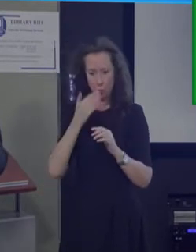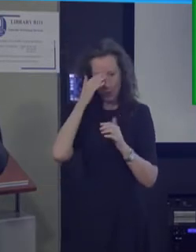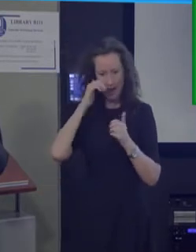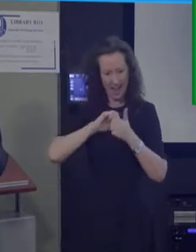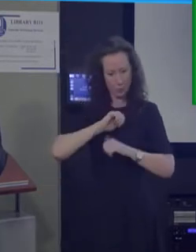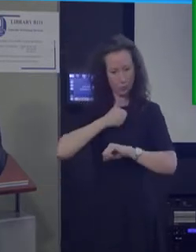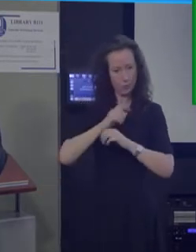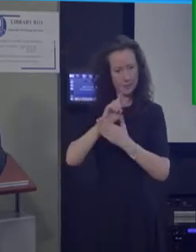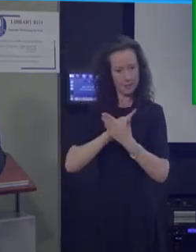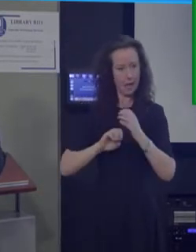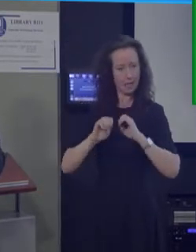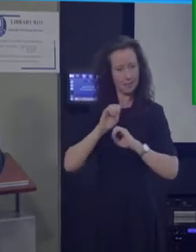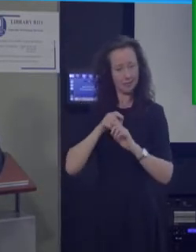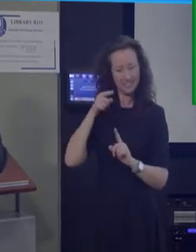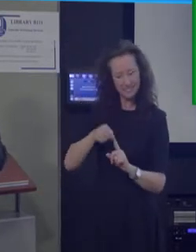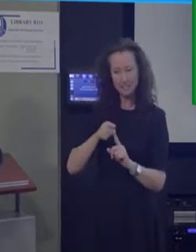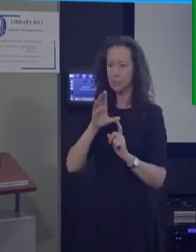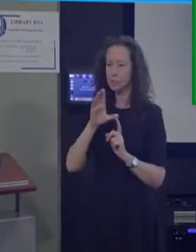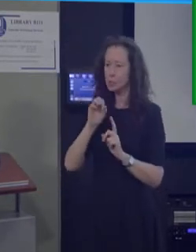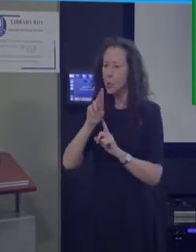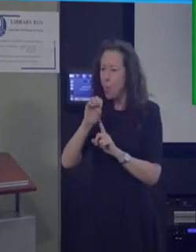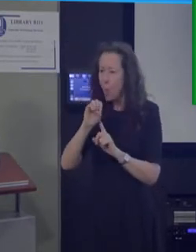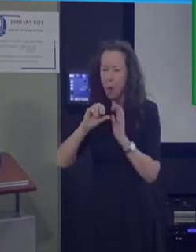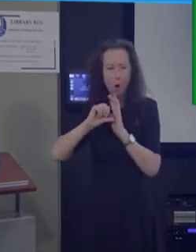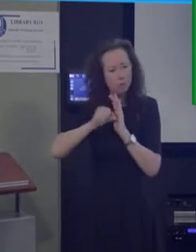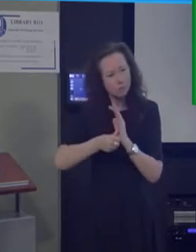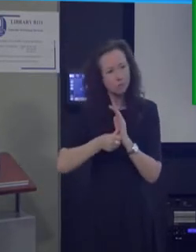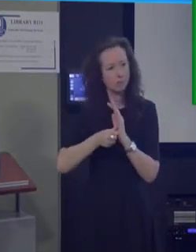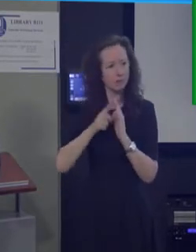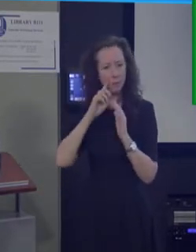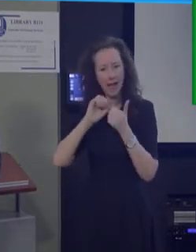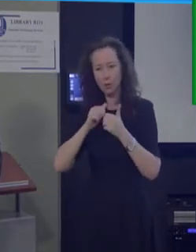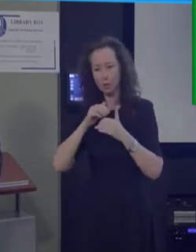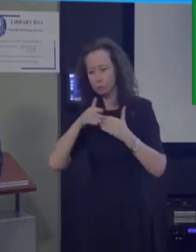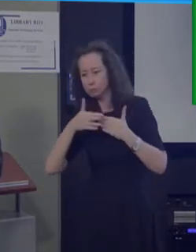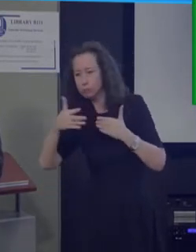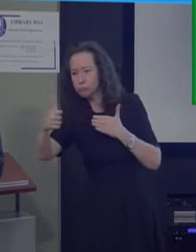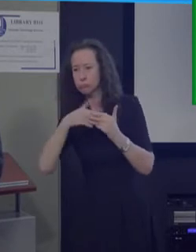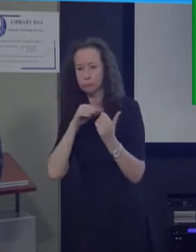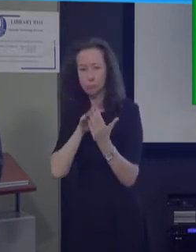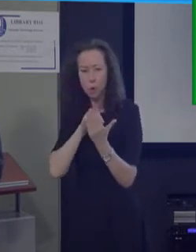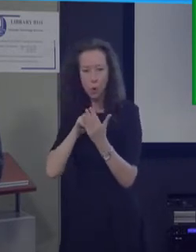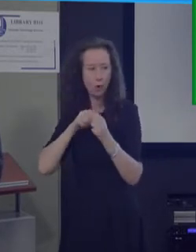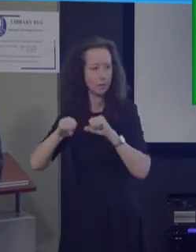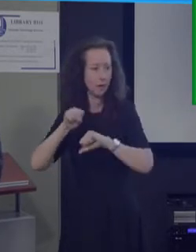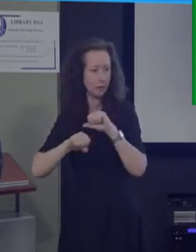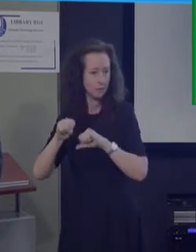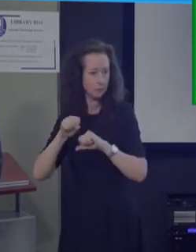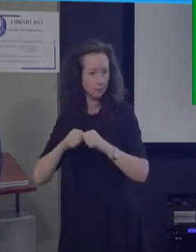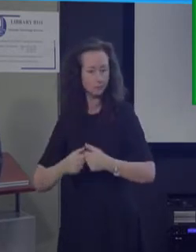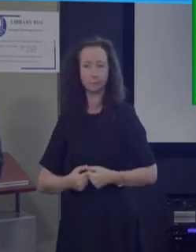of what's to be taught and what's to be learned in science.